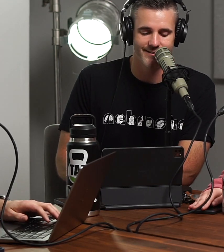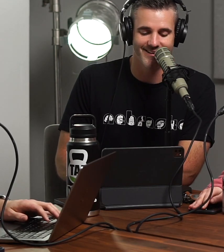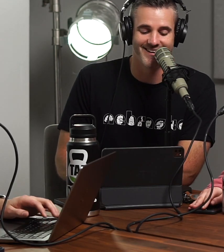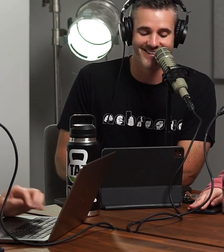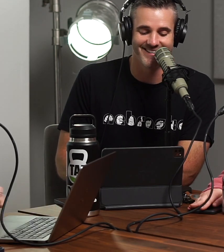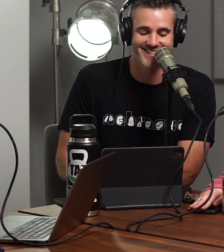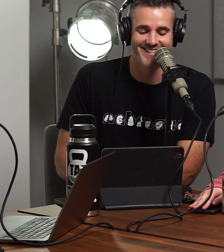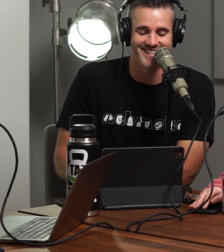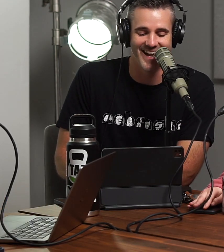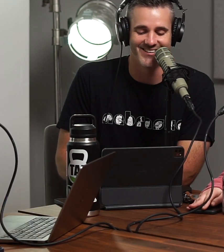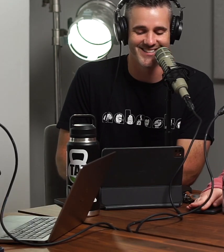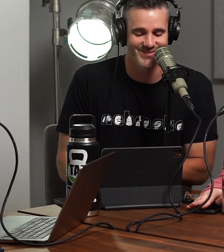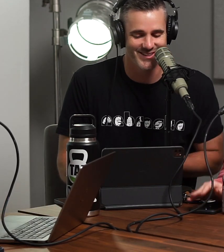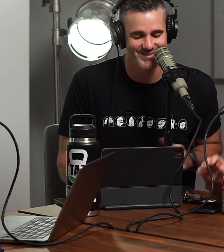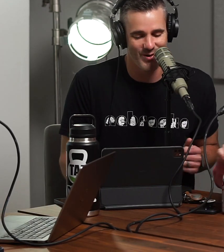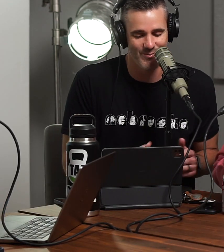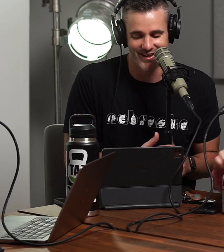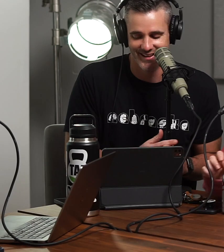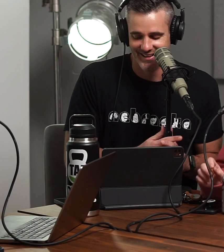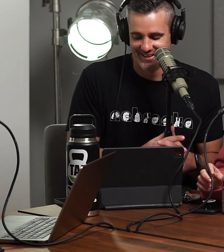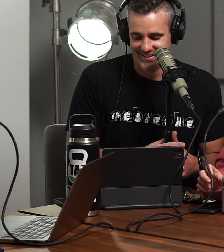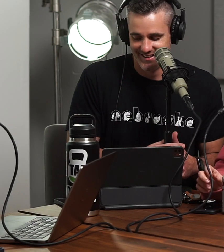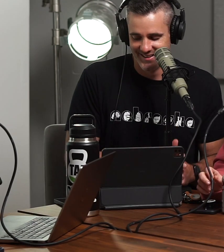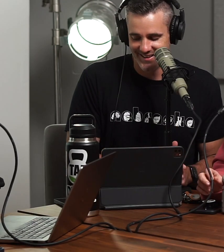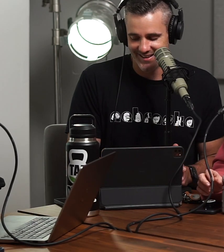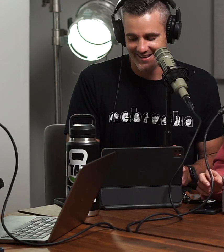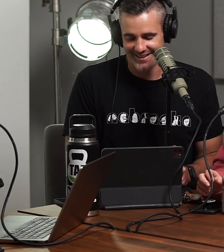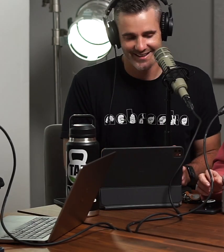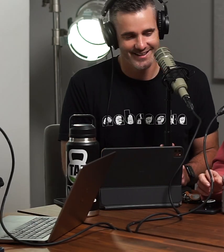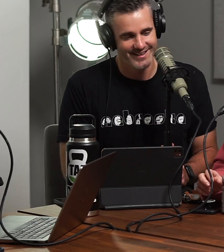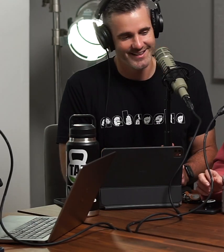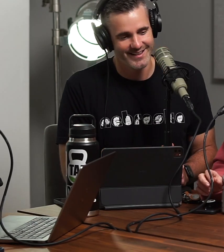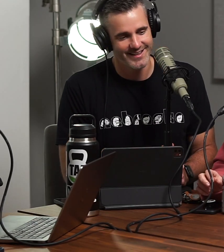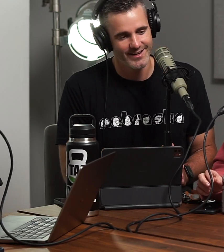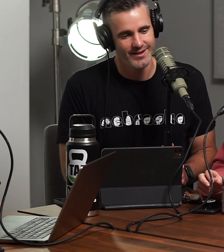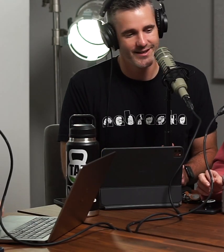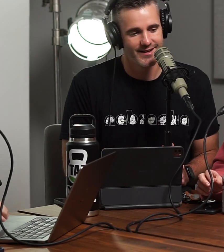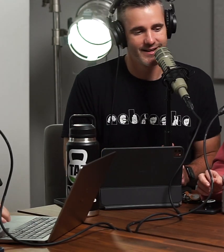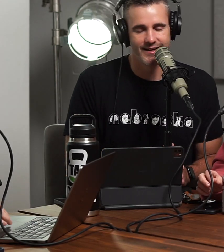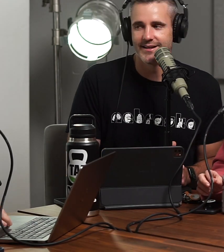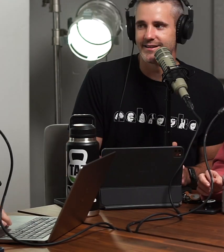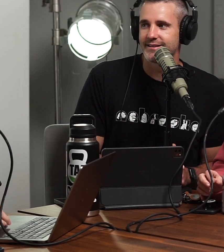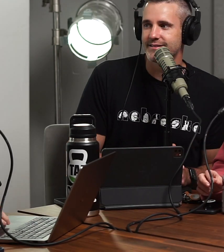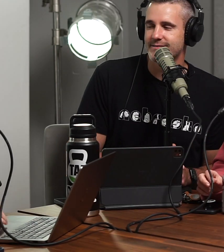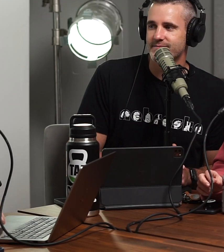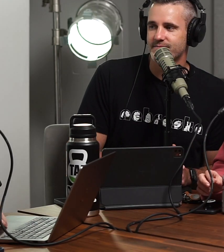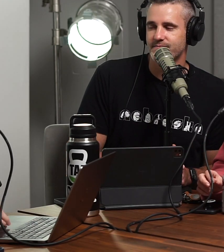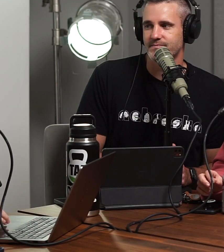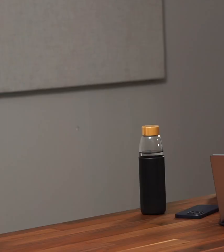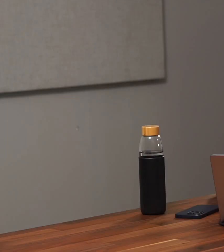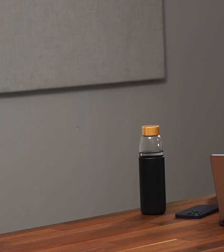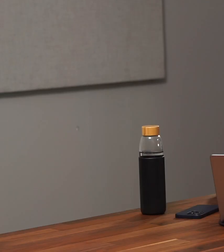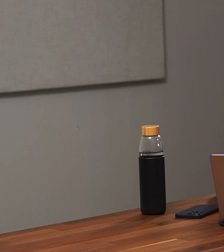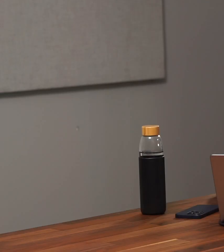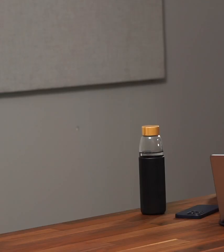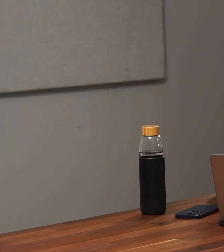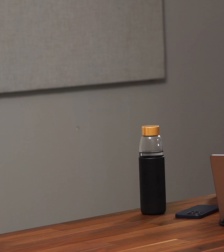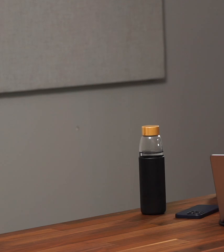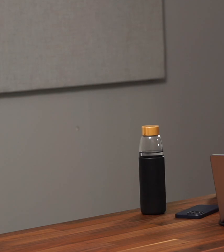they're gonna listen just for this moment it's big time well that's that's your feel good story of the week